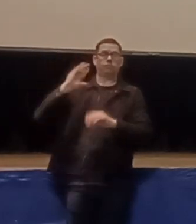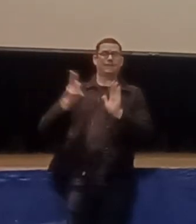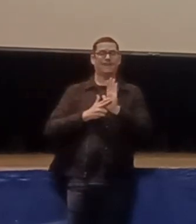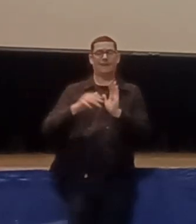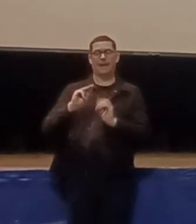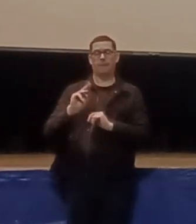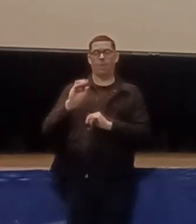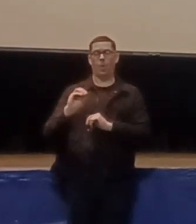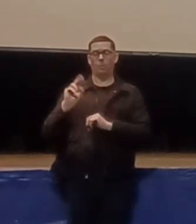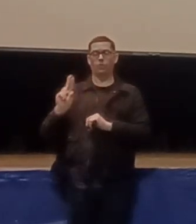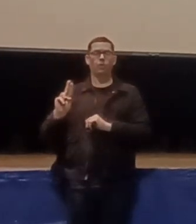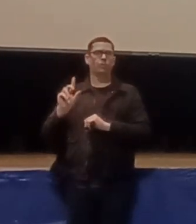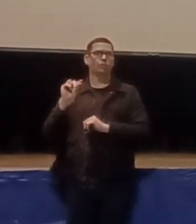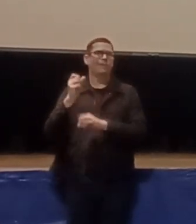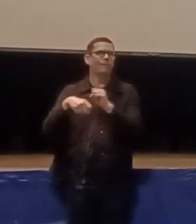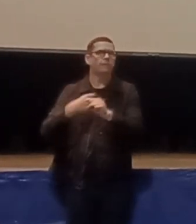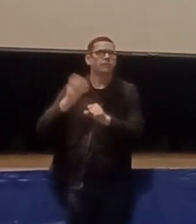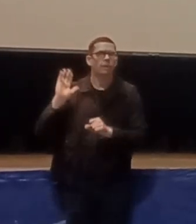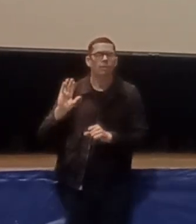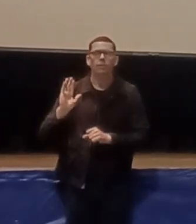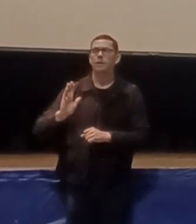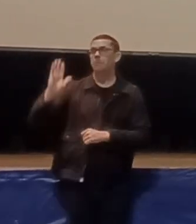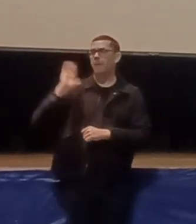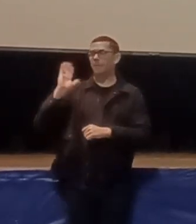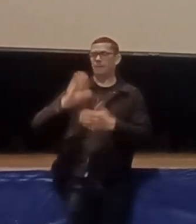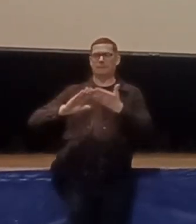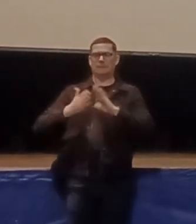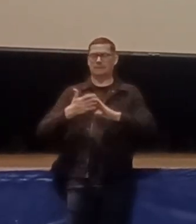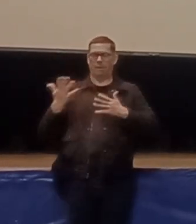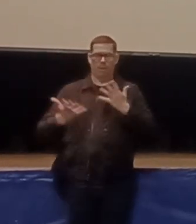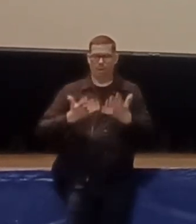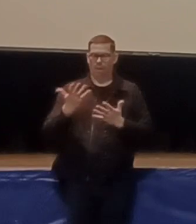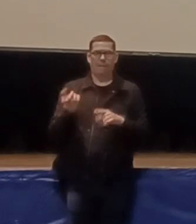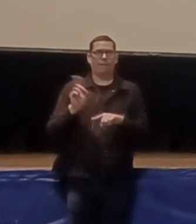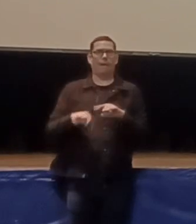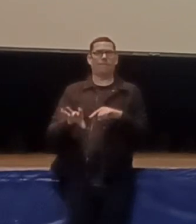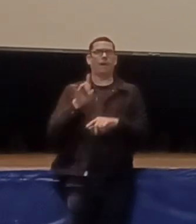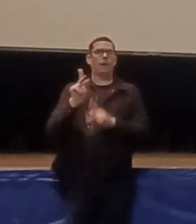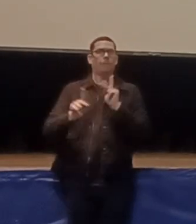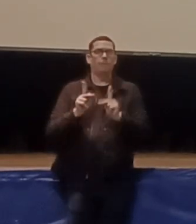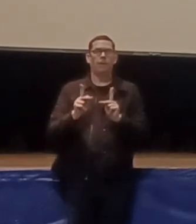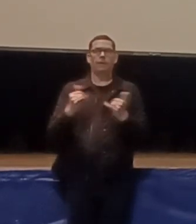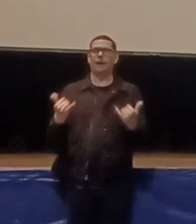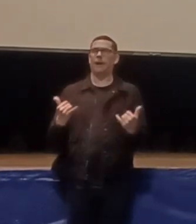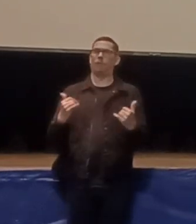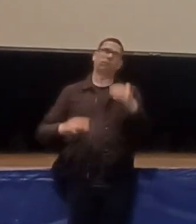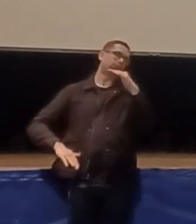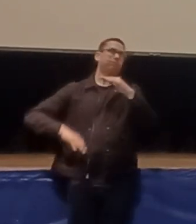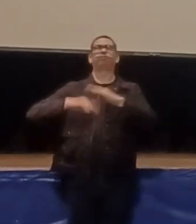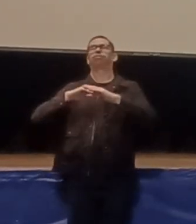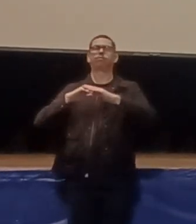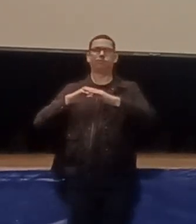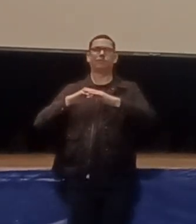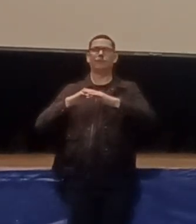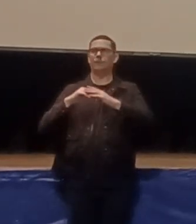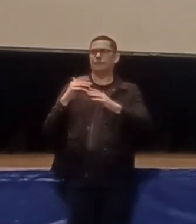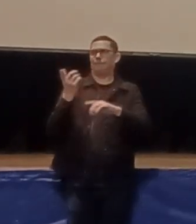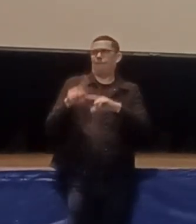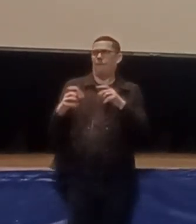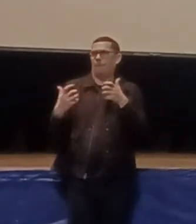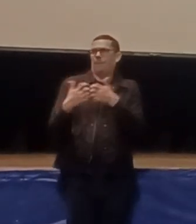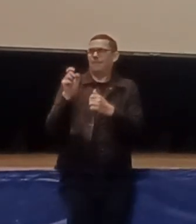over 20 years ago. Back then, the city was struggling to find riders. Today, it struggles with capacity constraints to meet the needs of the riders it